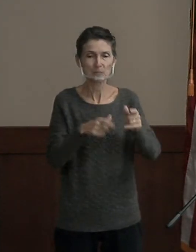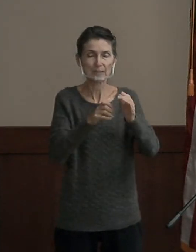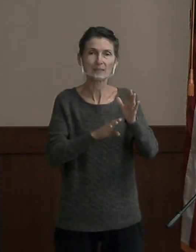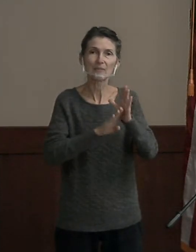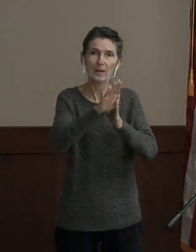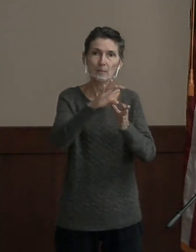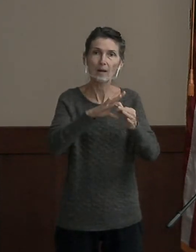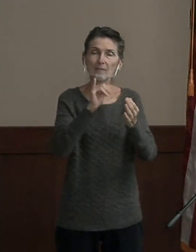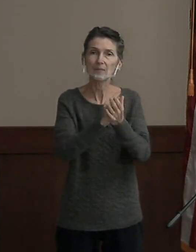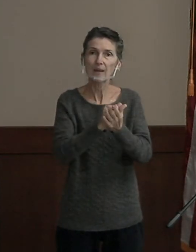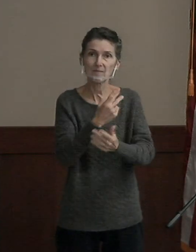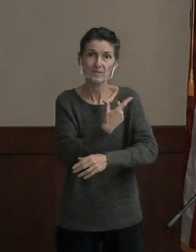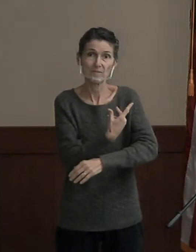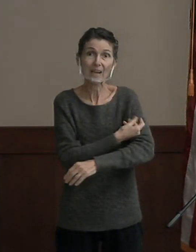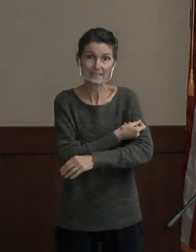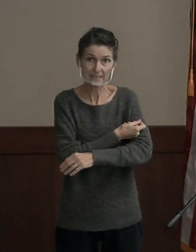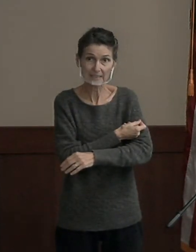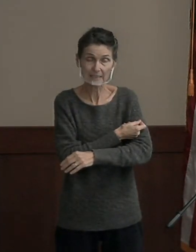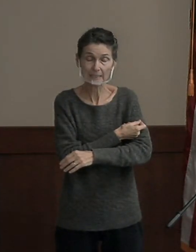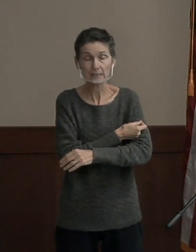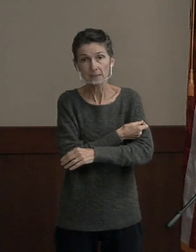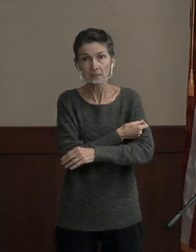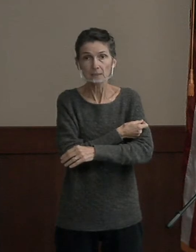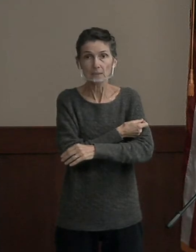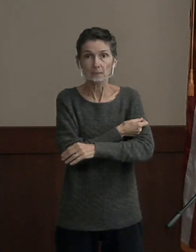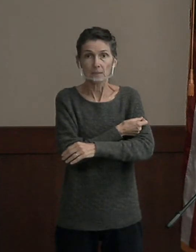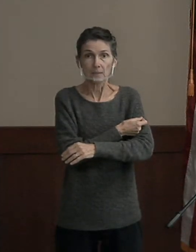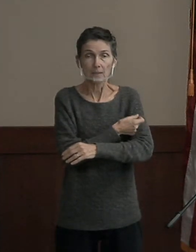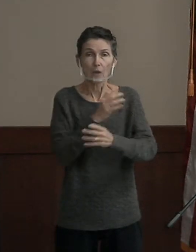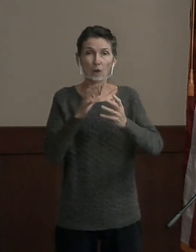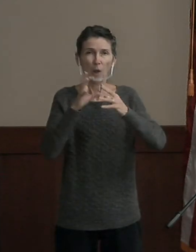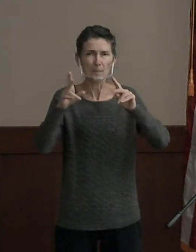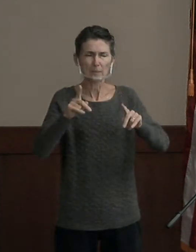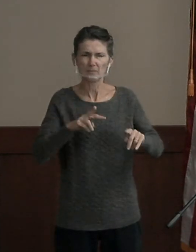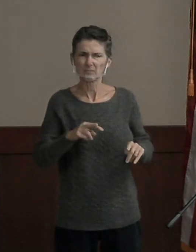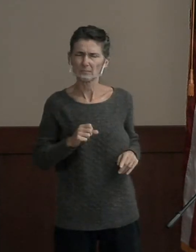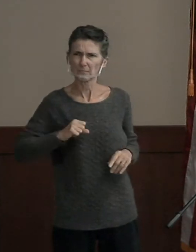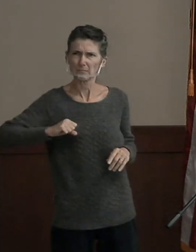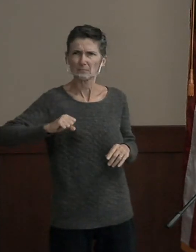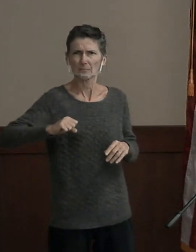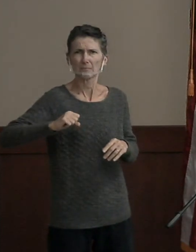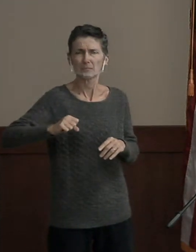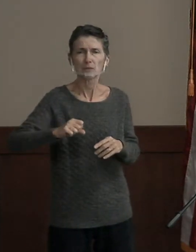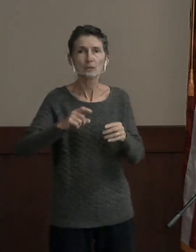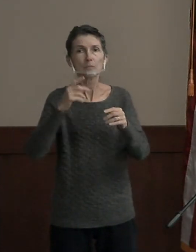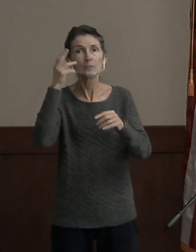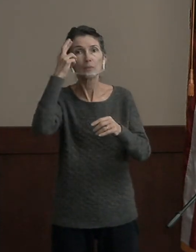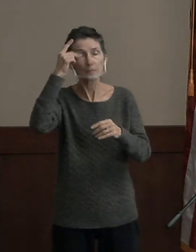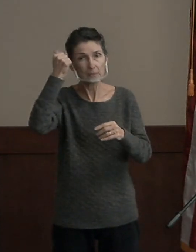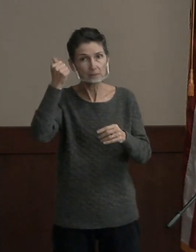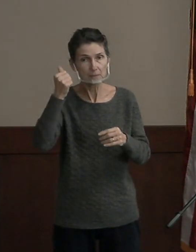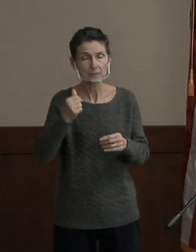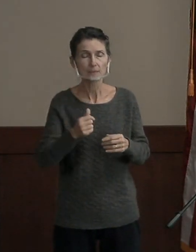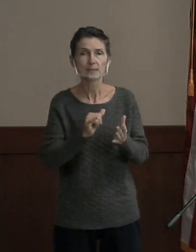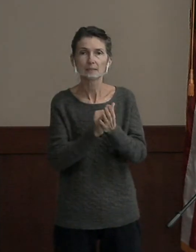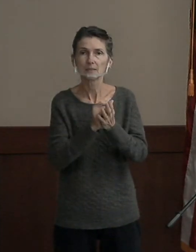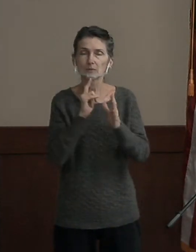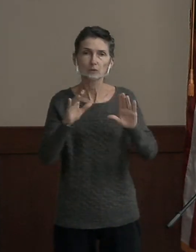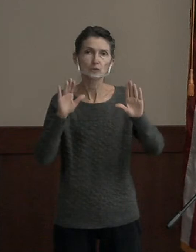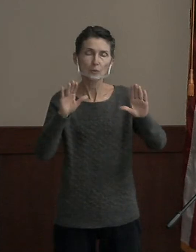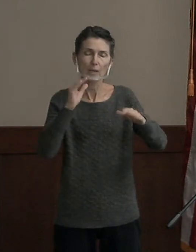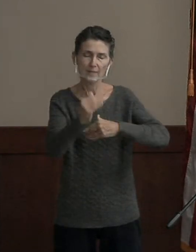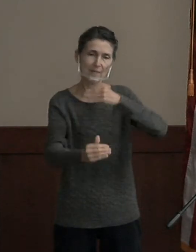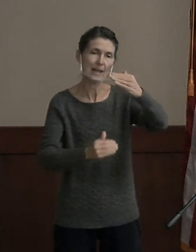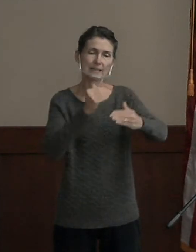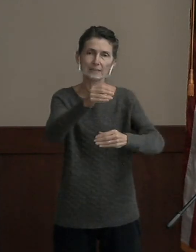of the vaccine, which is has a lot of people questioning, is due to really the extraordinary